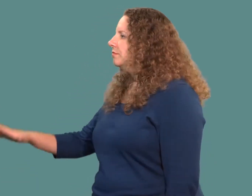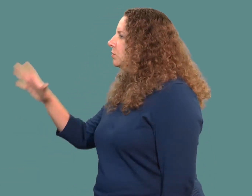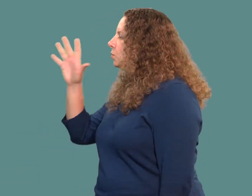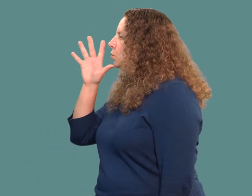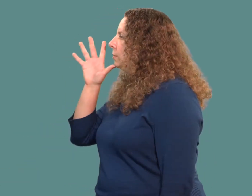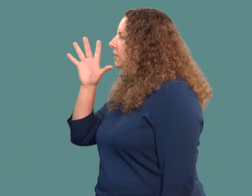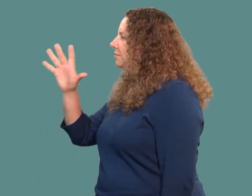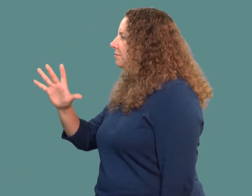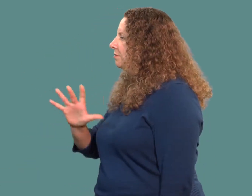woman.